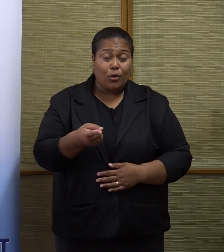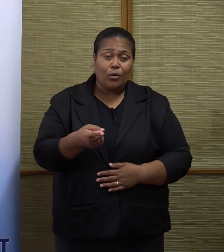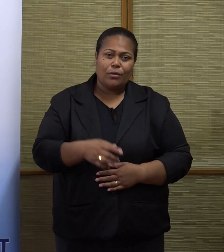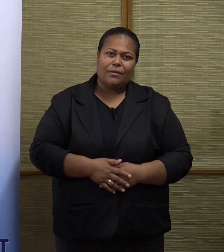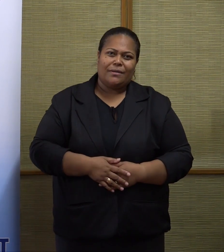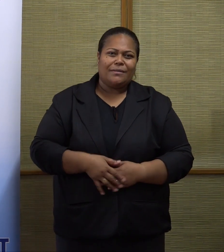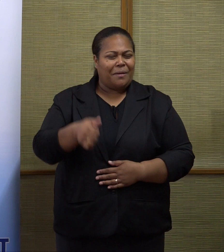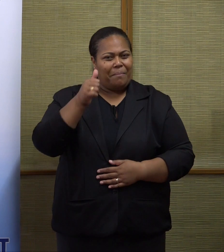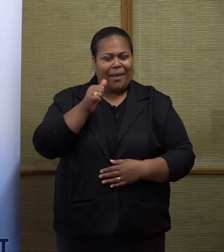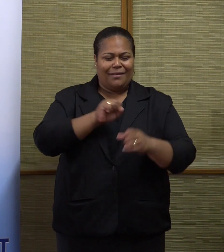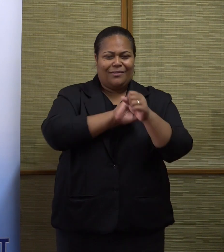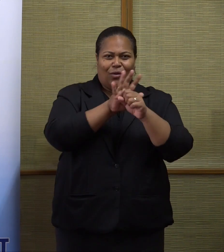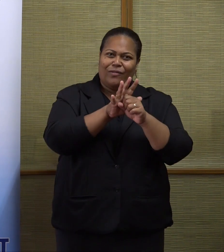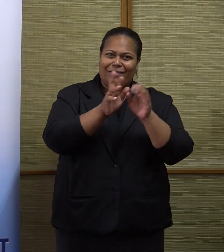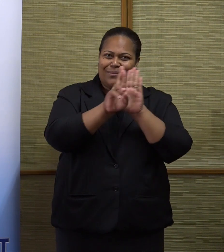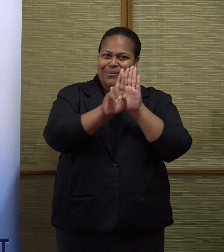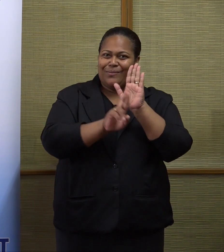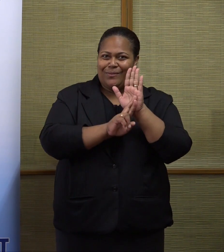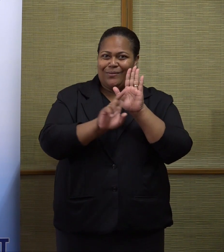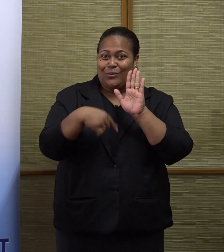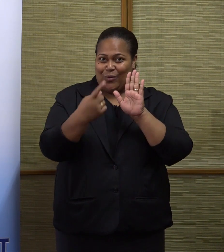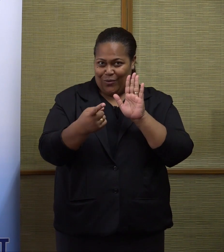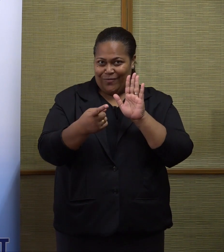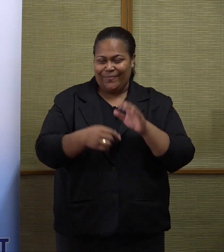all curfew hours reverts to COVID-19 hours.